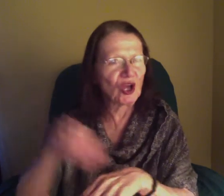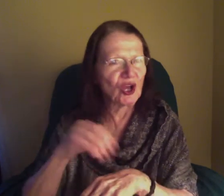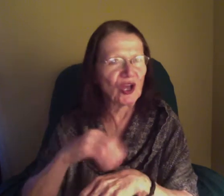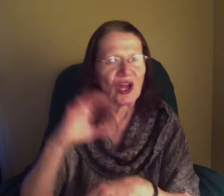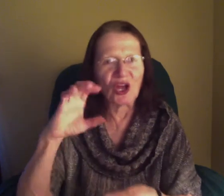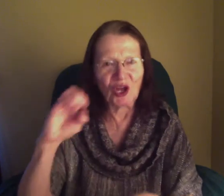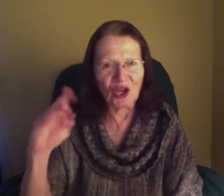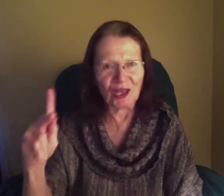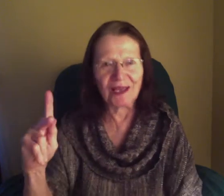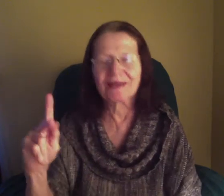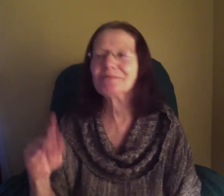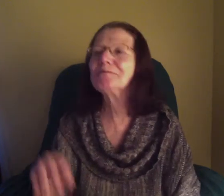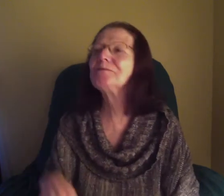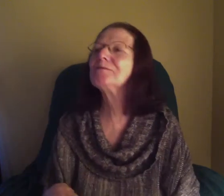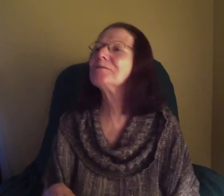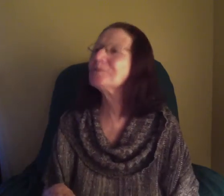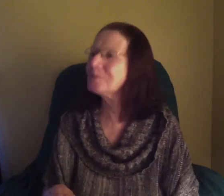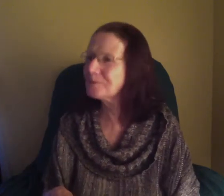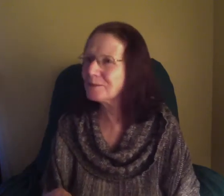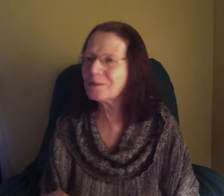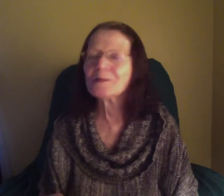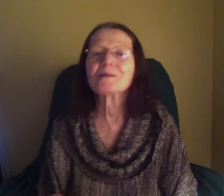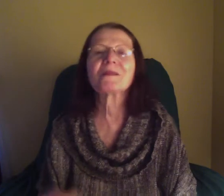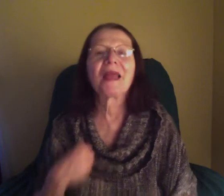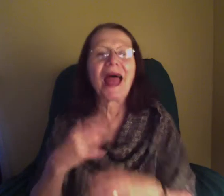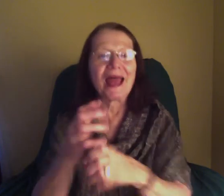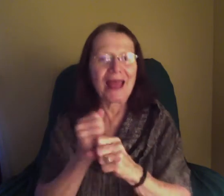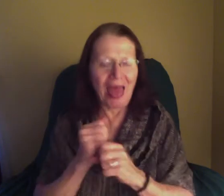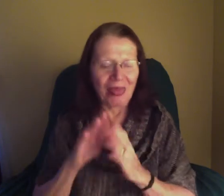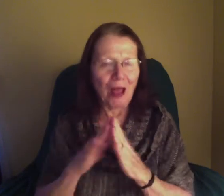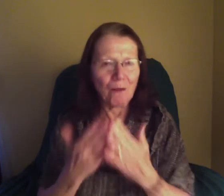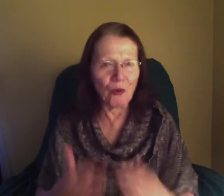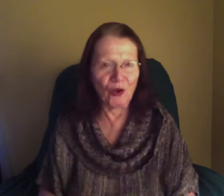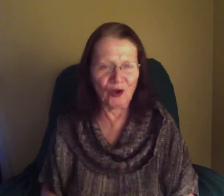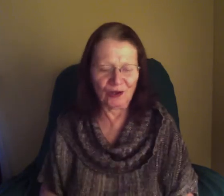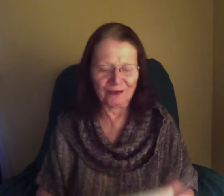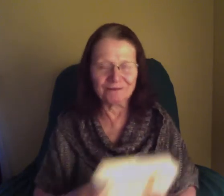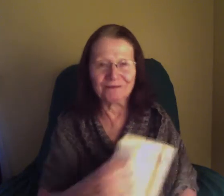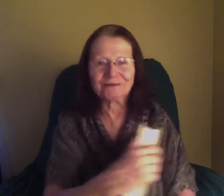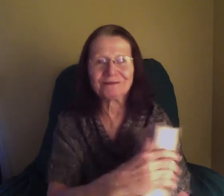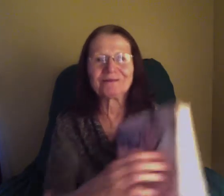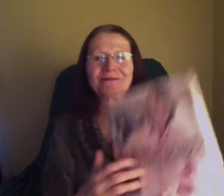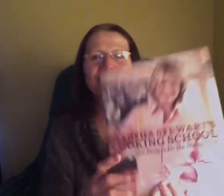it's... That's I'm my turn. That's great. That's